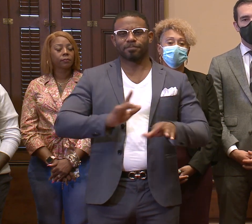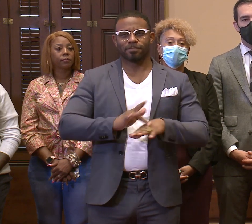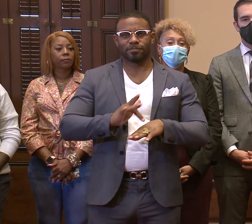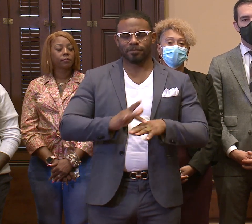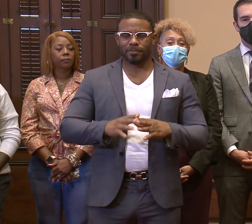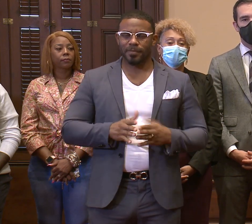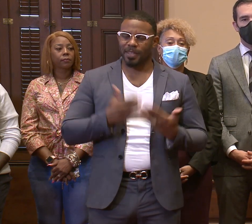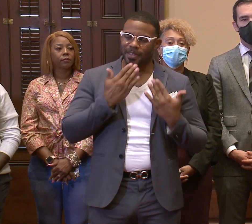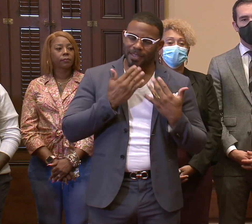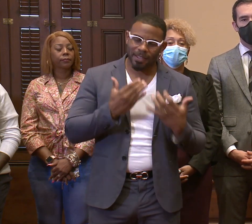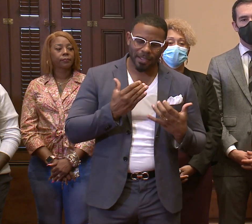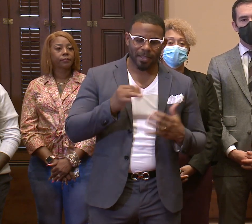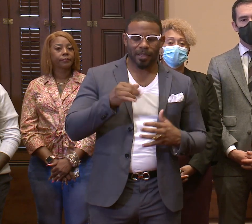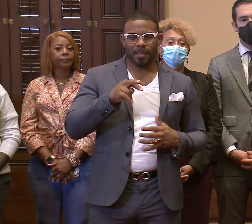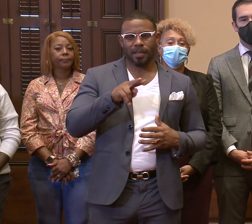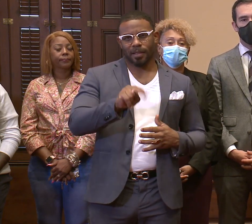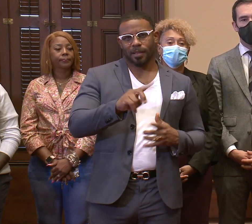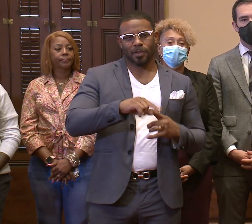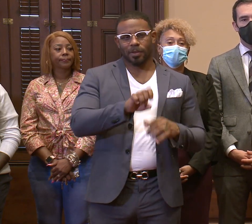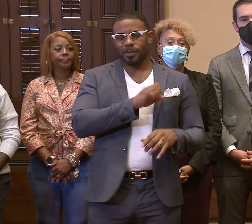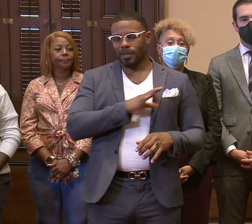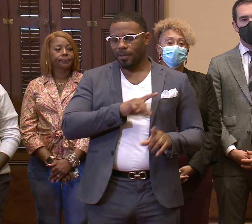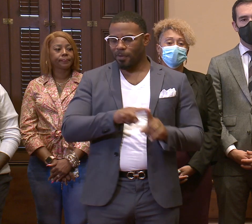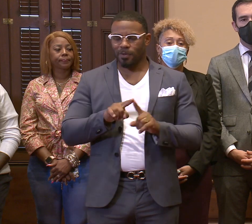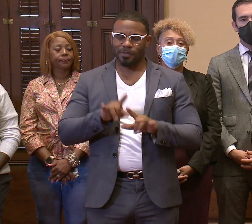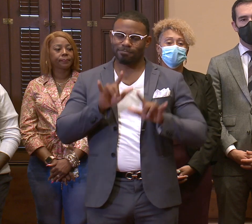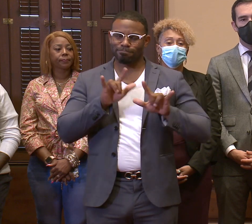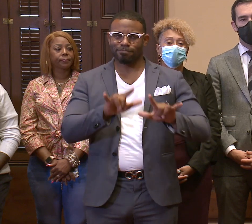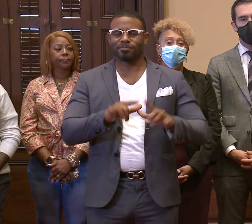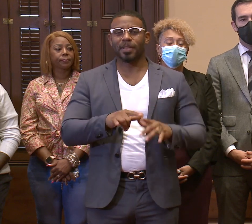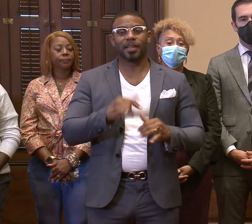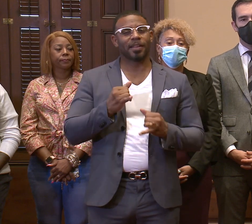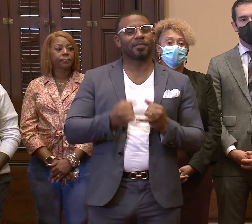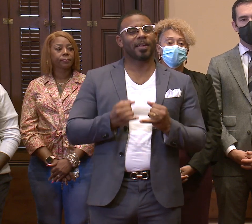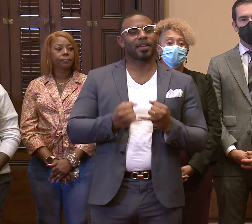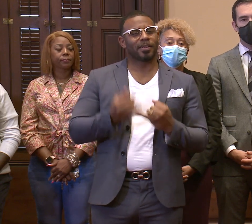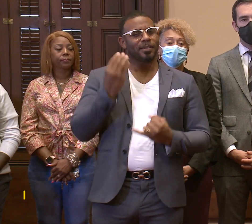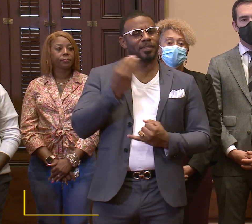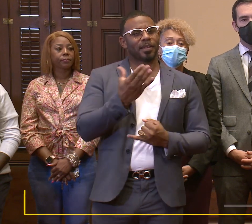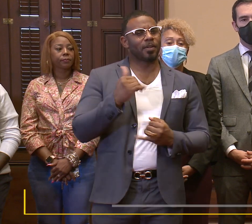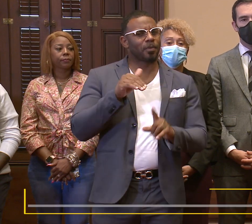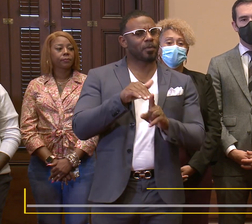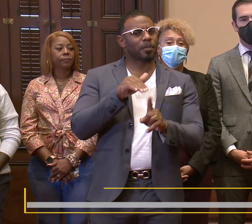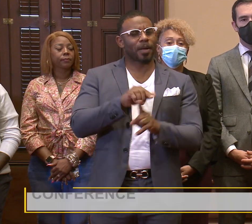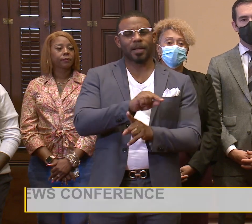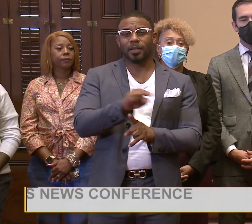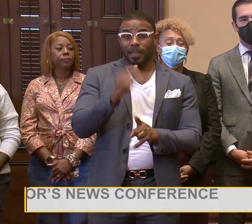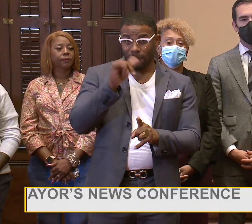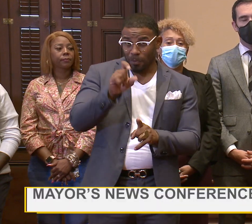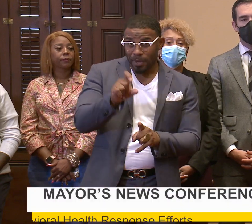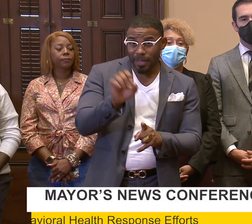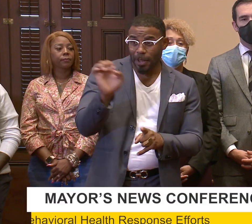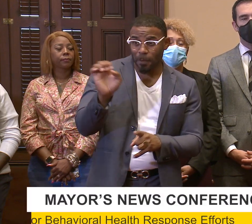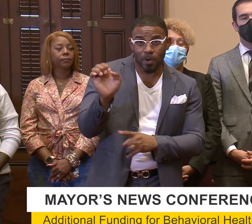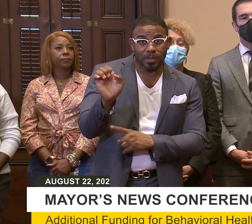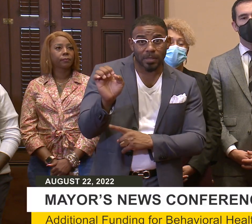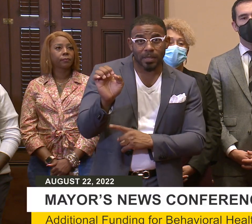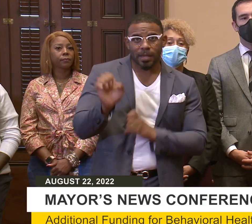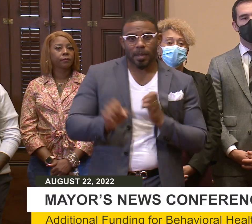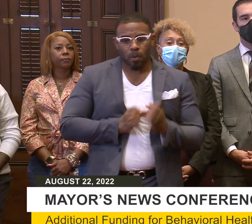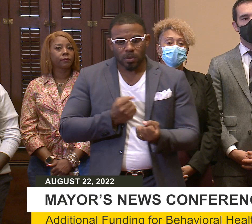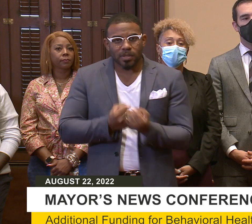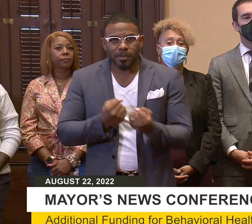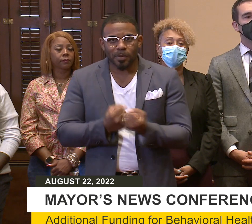available. Thank you, Johnathan, and to your staff as well. Finally, I want to remind people that if you need emergency